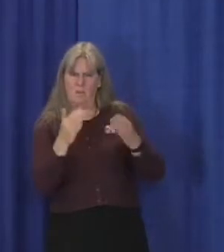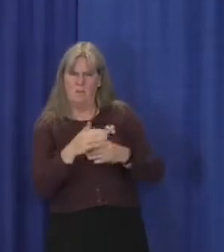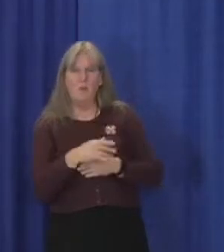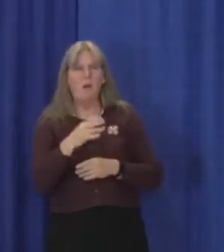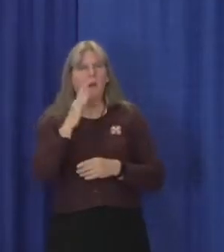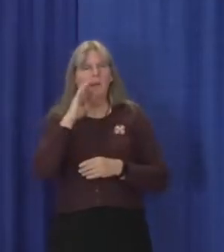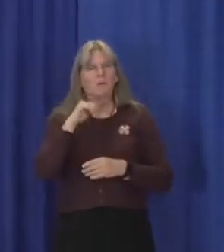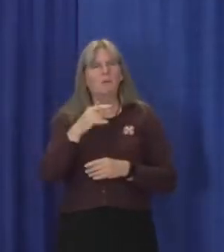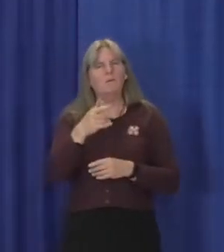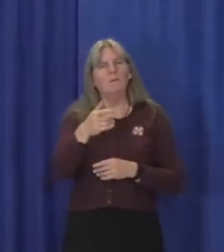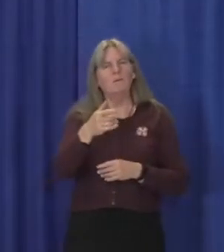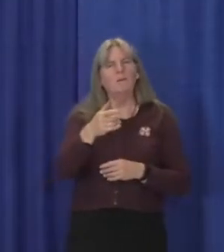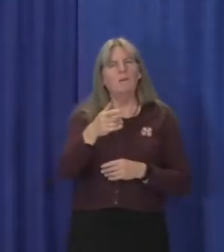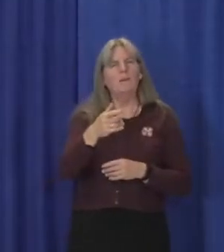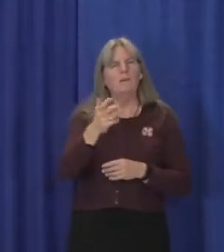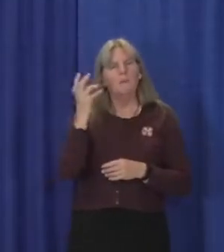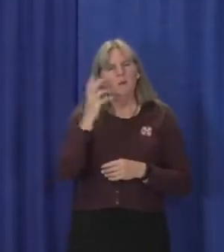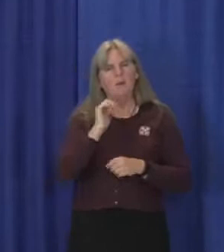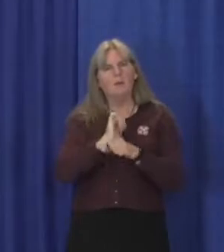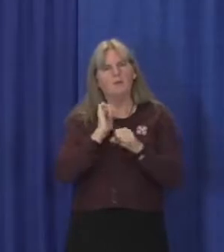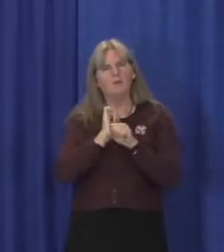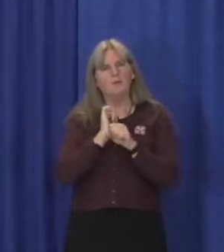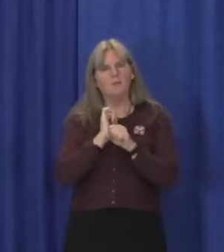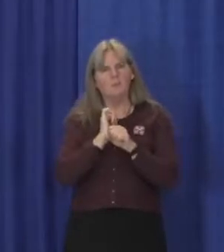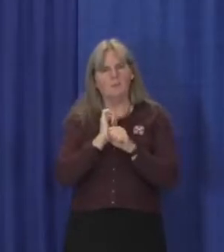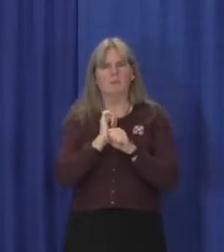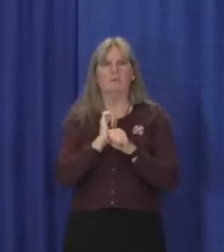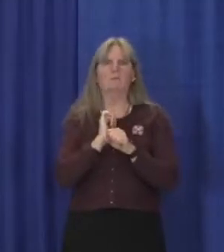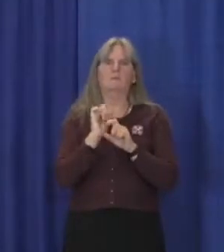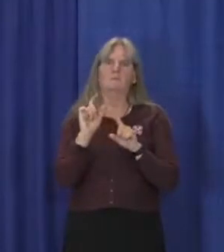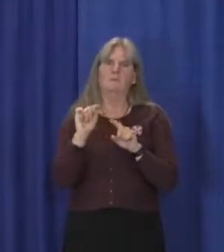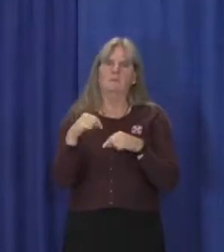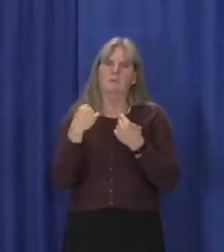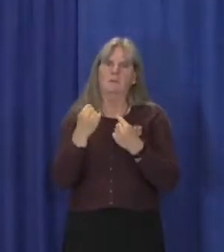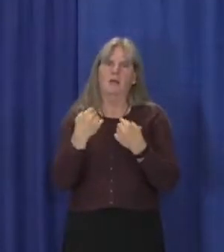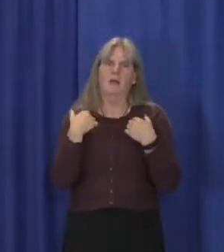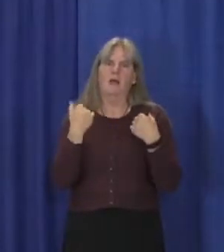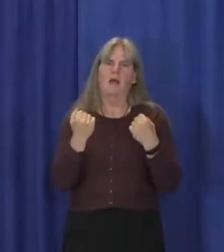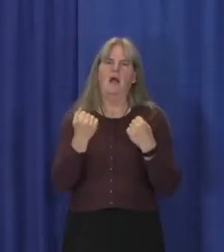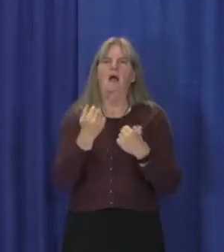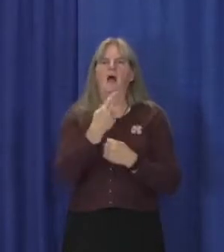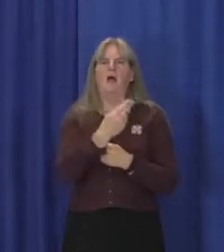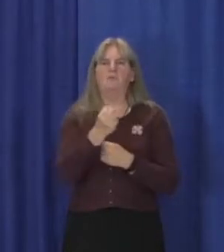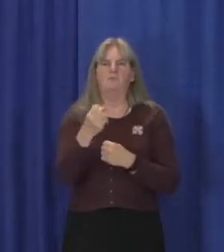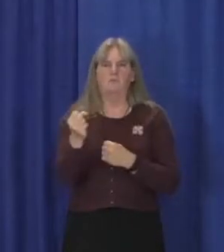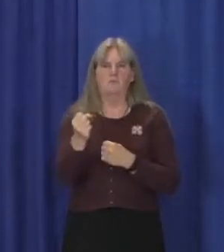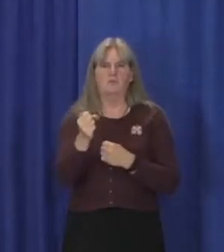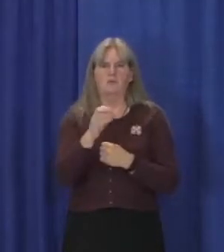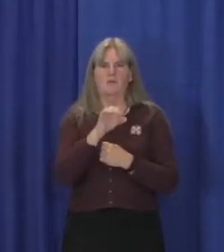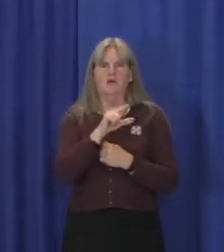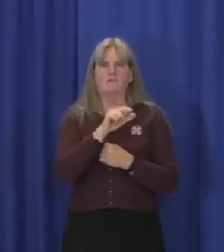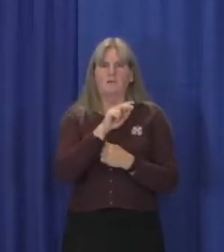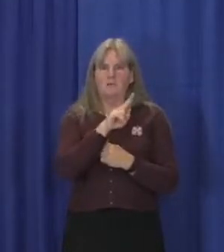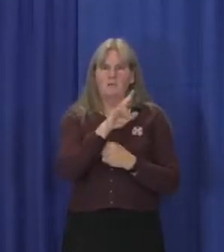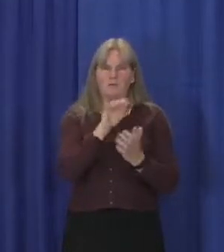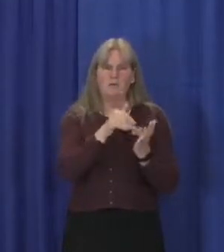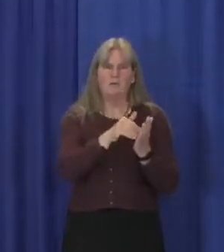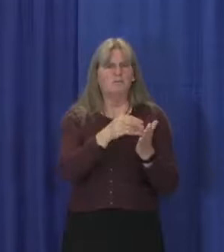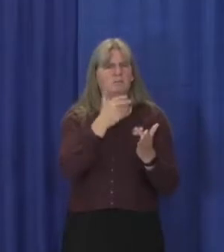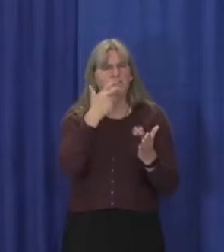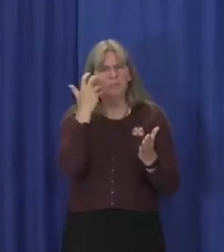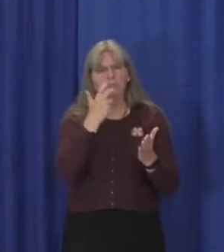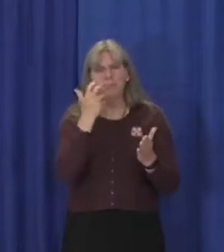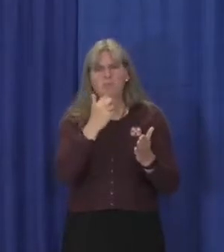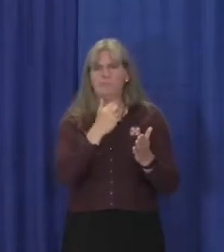remind folks of the amazing work that Health and Social Services did last year for the flu clinic.